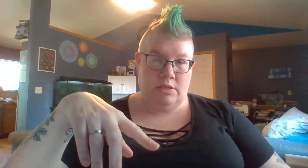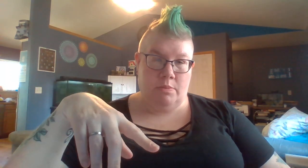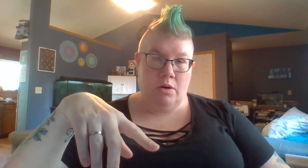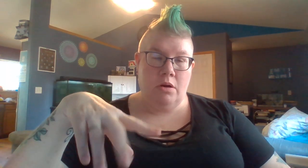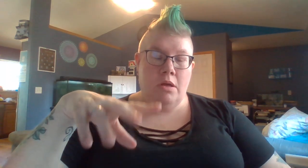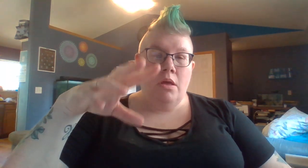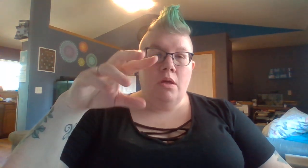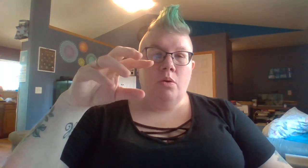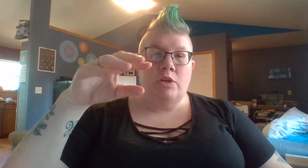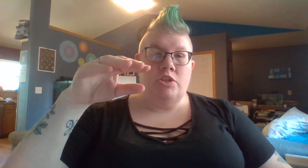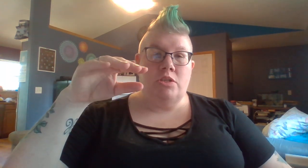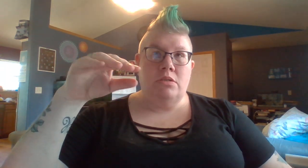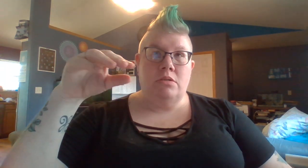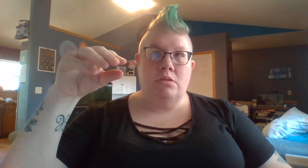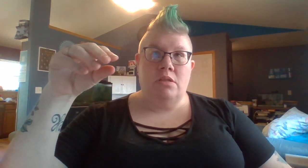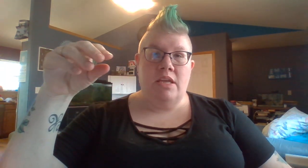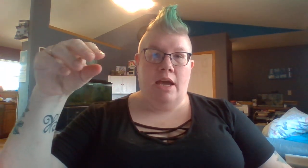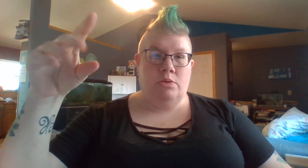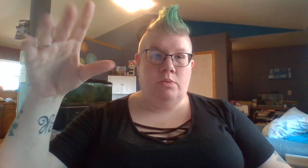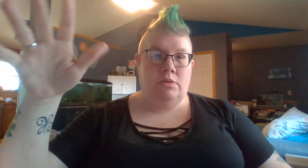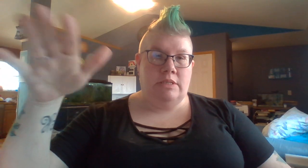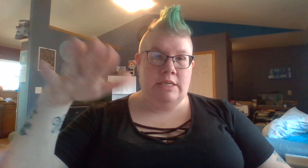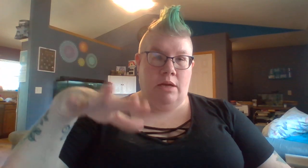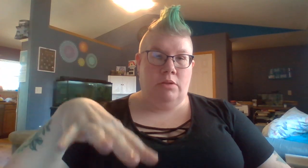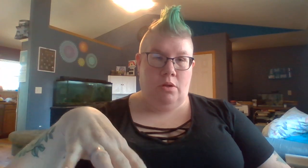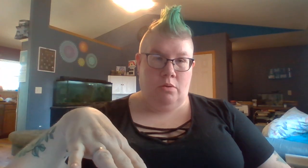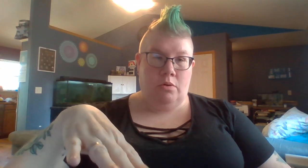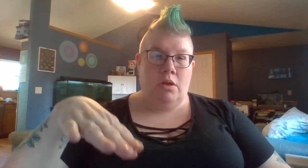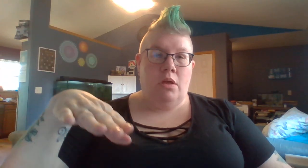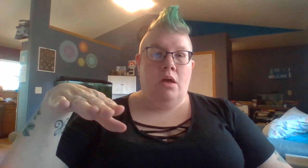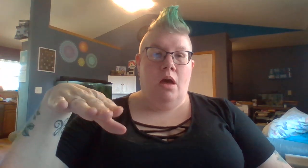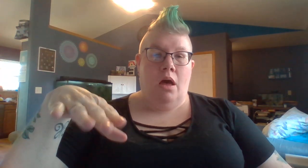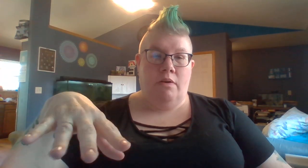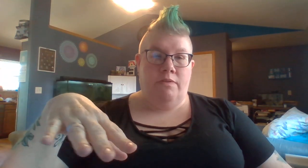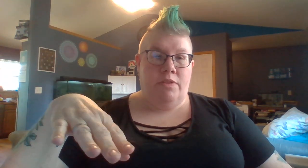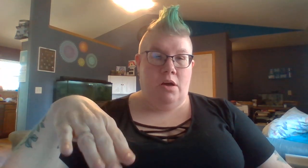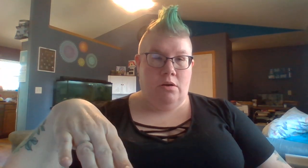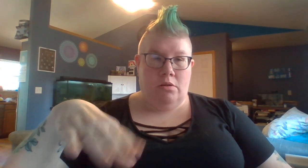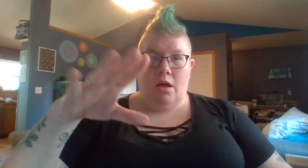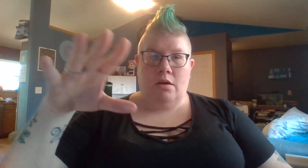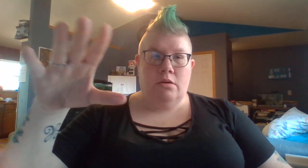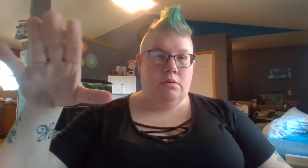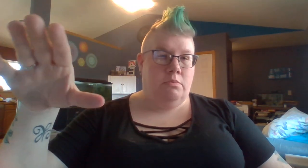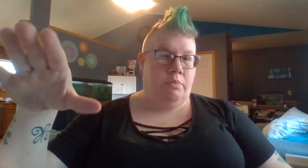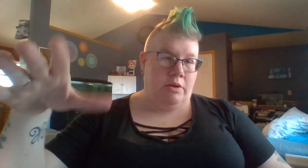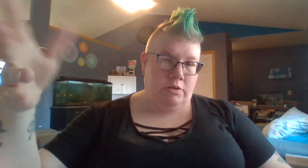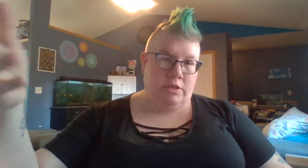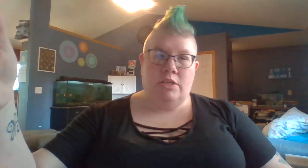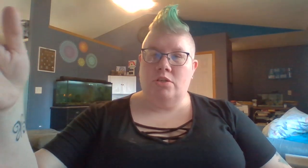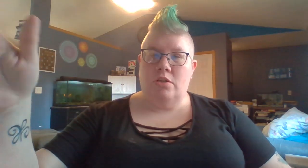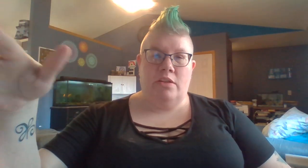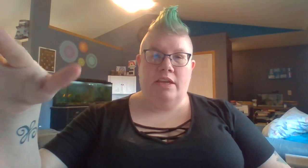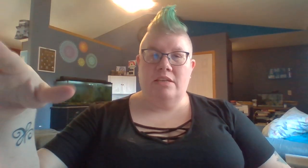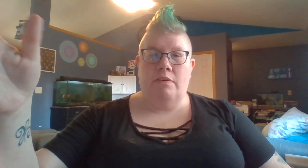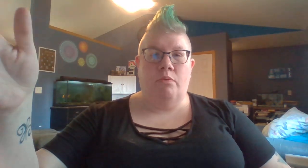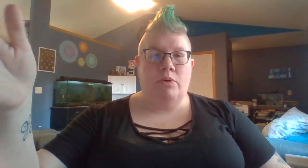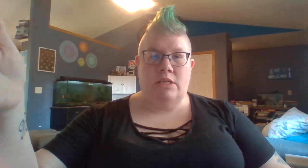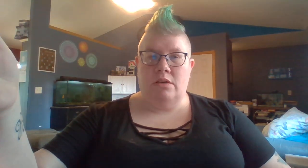summer, which the actual download of the Honor Lock browser extension and all that kind of stuff wasn't a